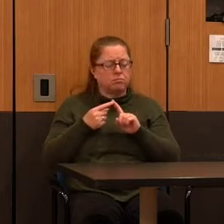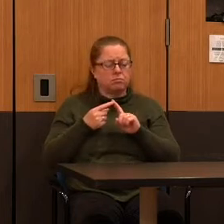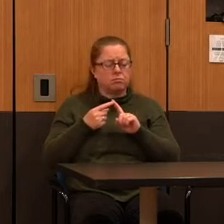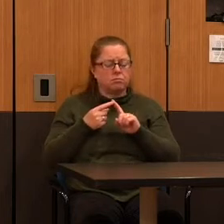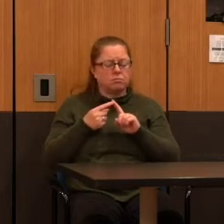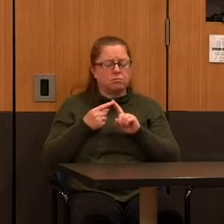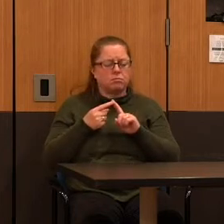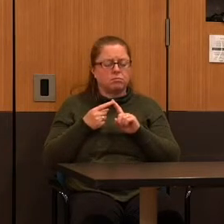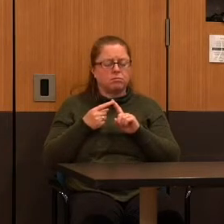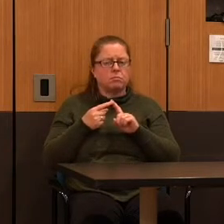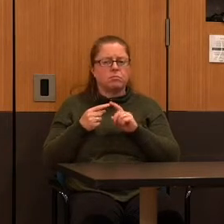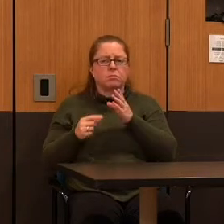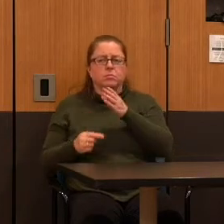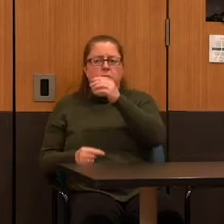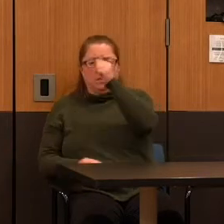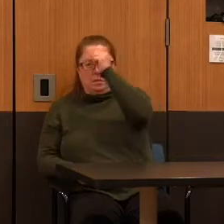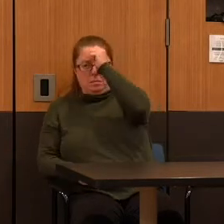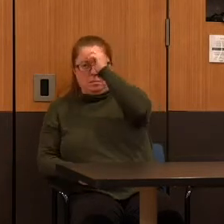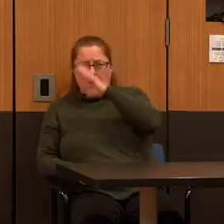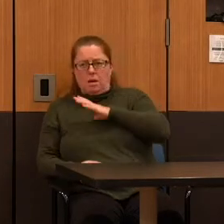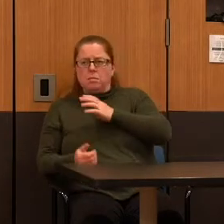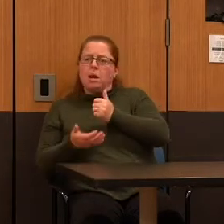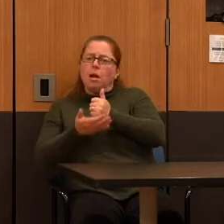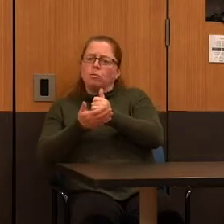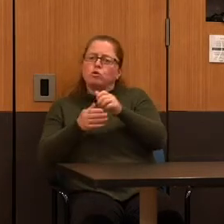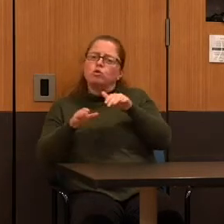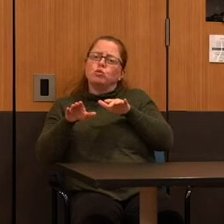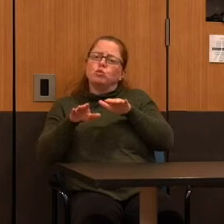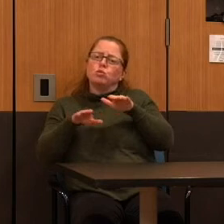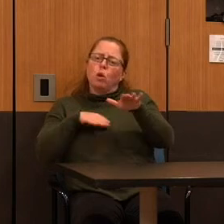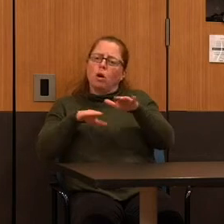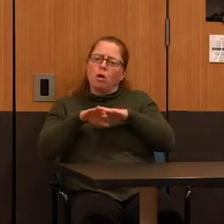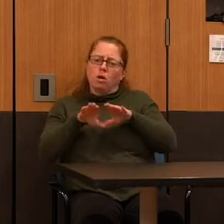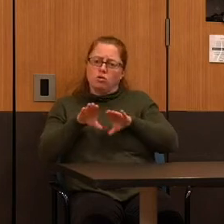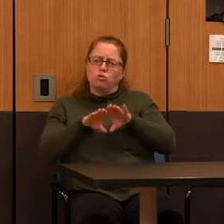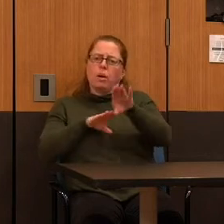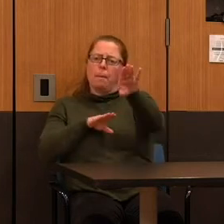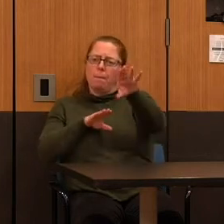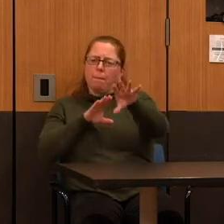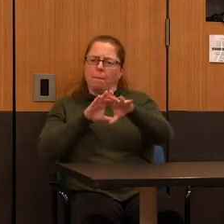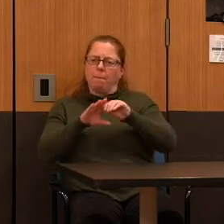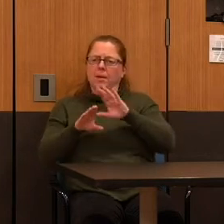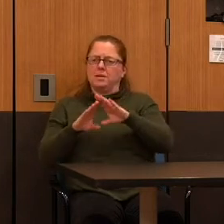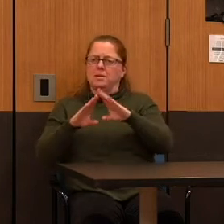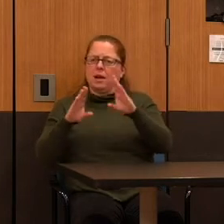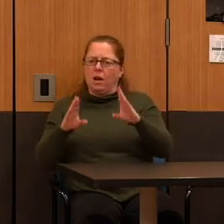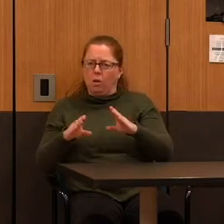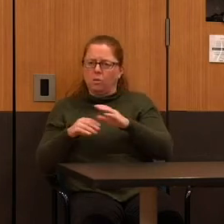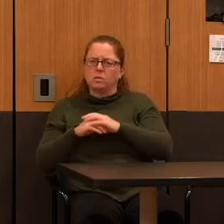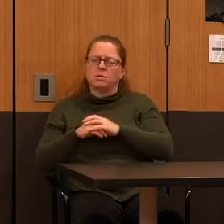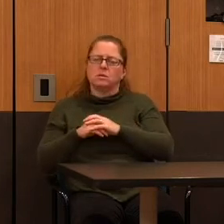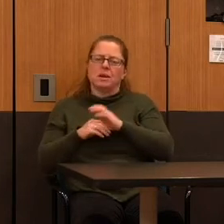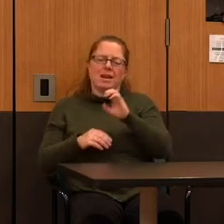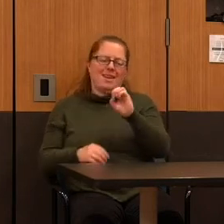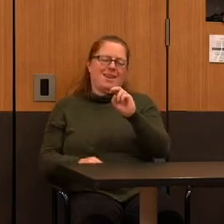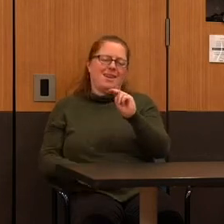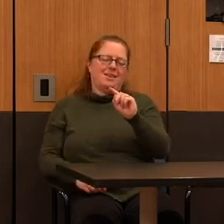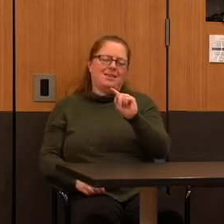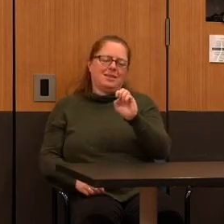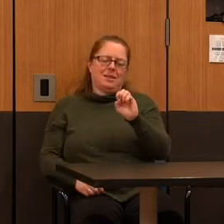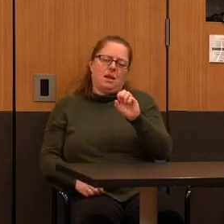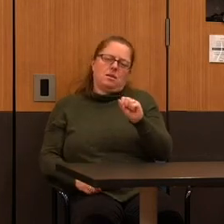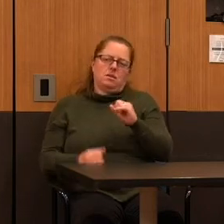a man being sort of assisted to walk on a ramp outside of his house, Marcelino Entes, and then on the